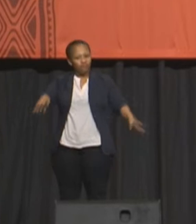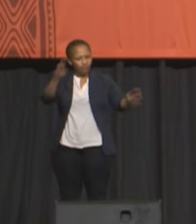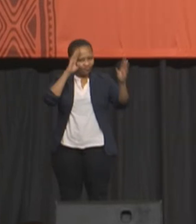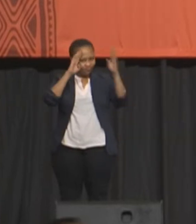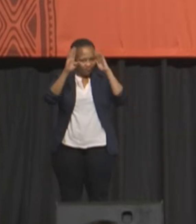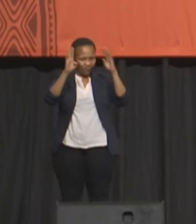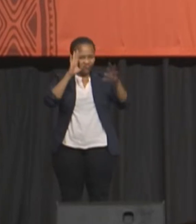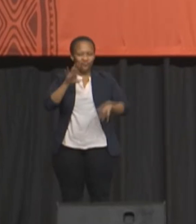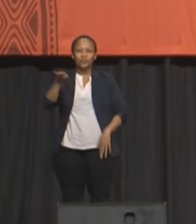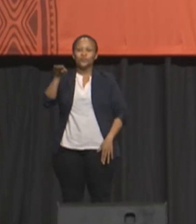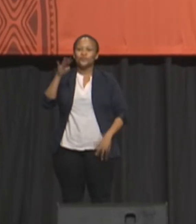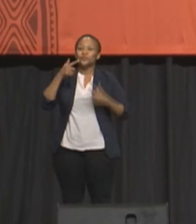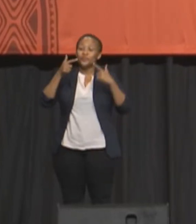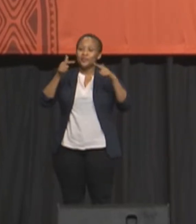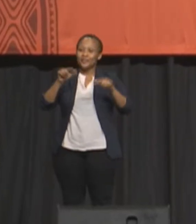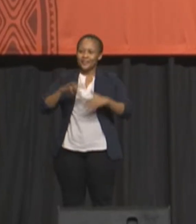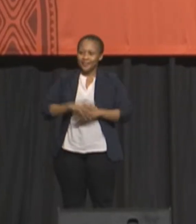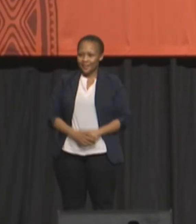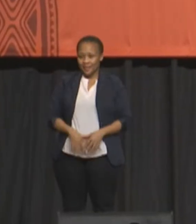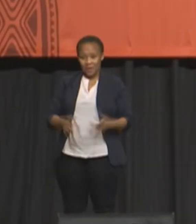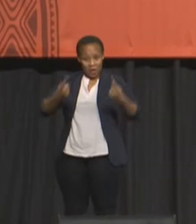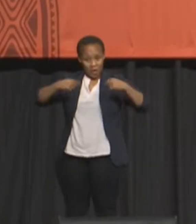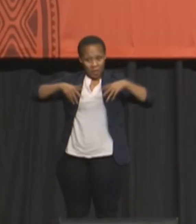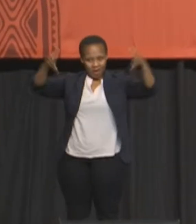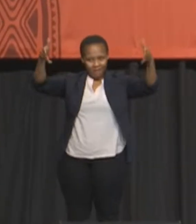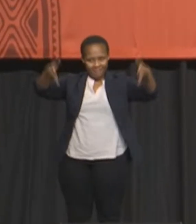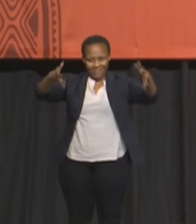Sanbonani, you're in Durban.